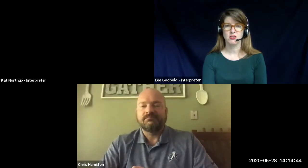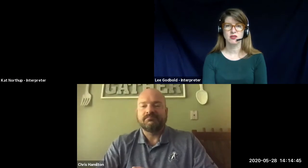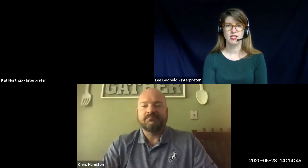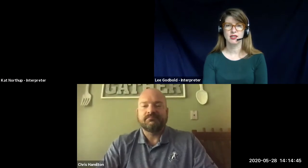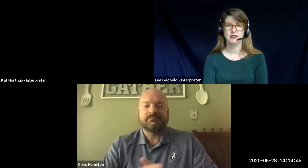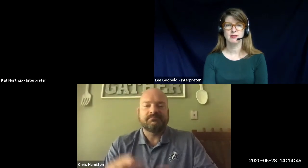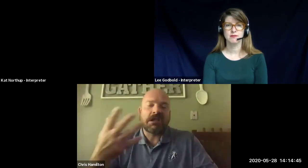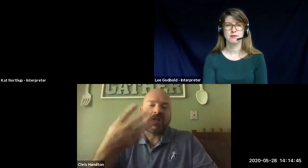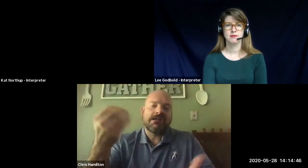those guidelines.